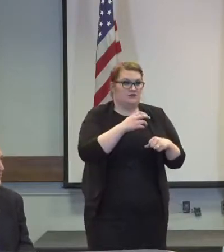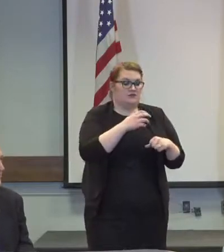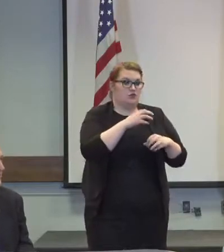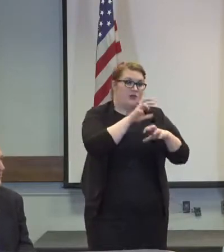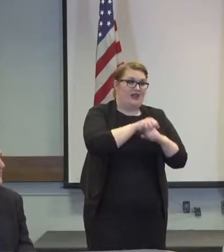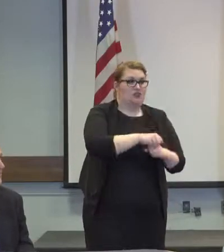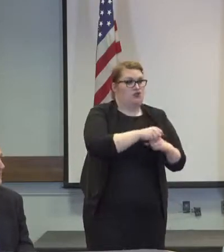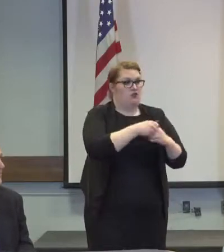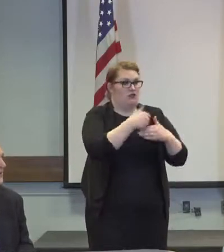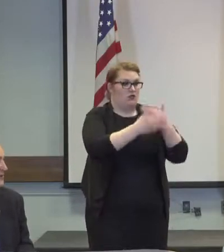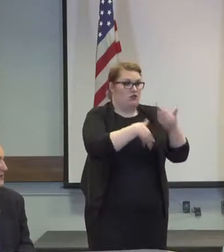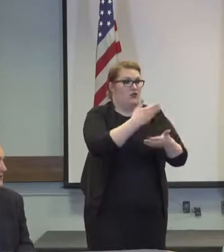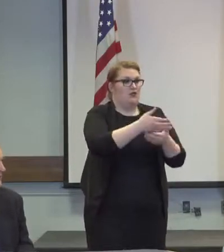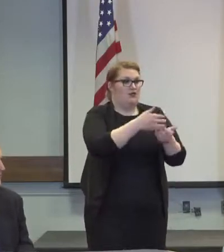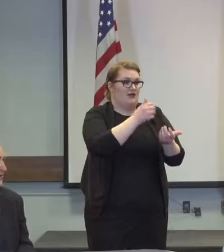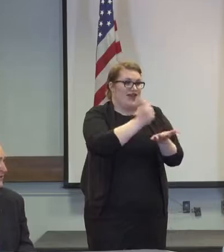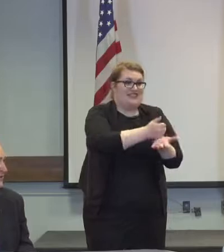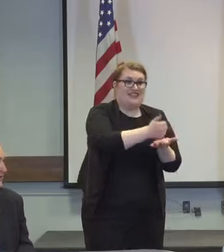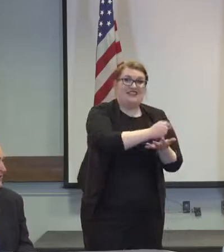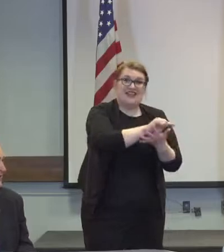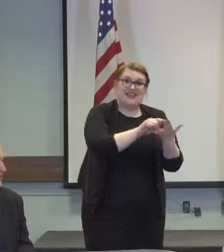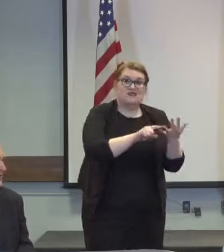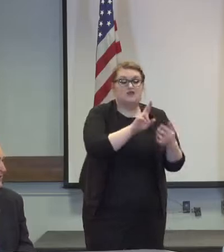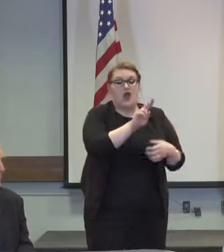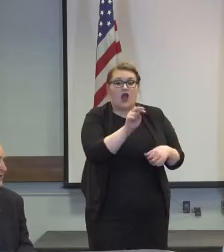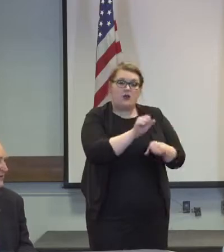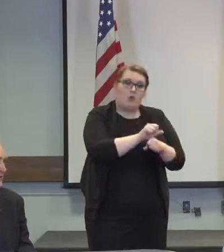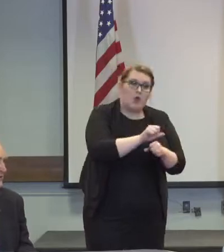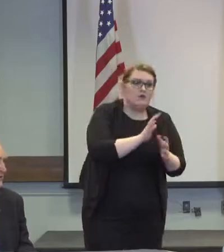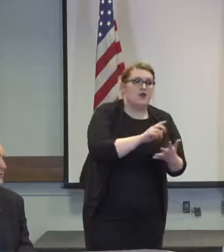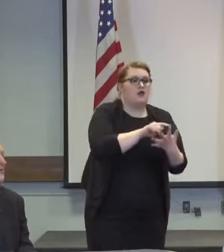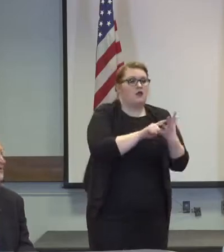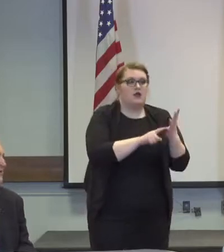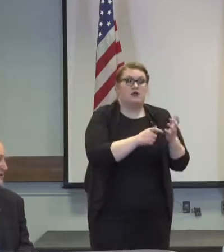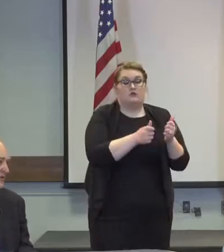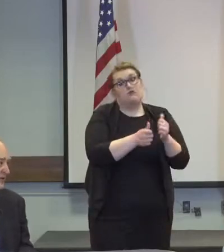ways that we give assistance, such as unemployment.